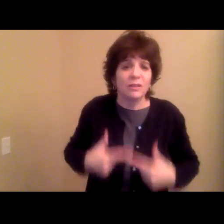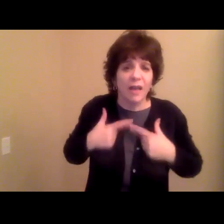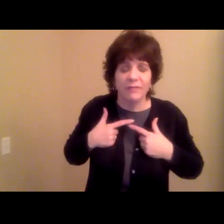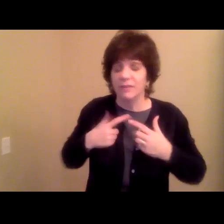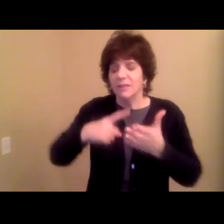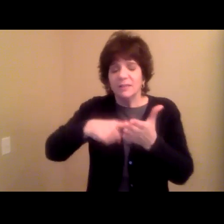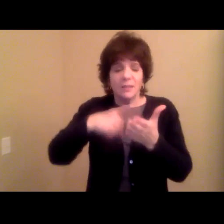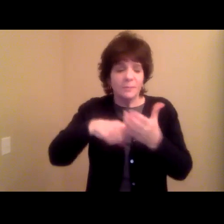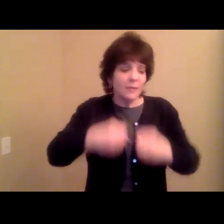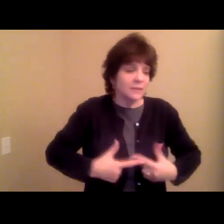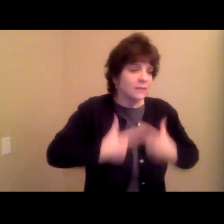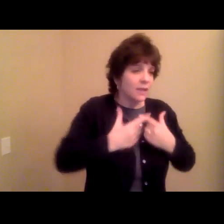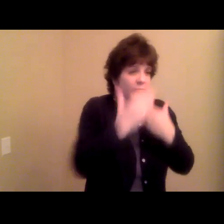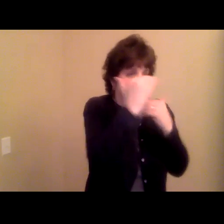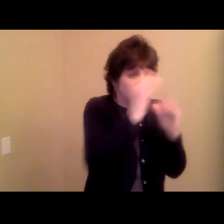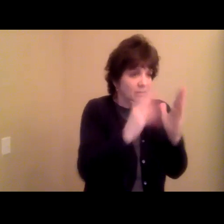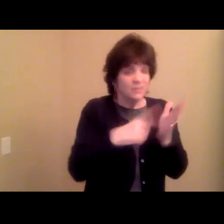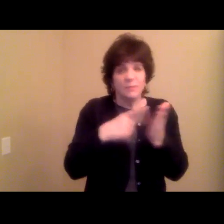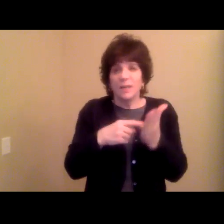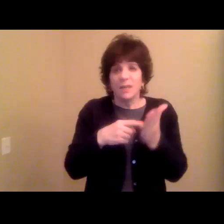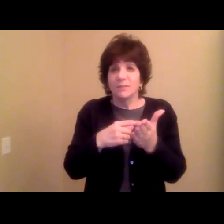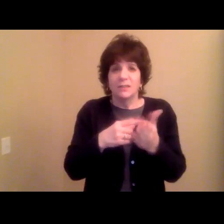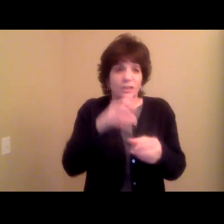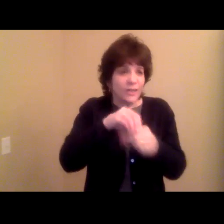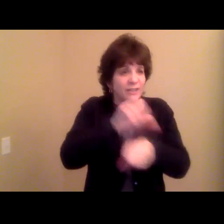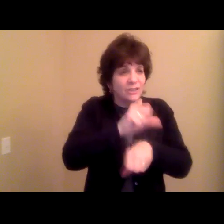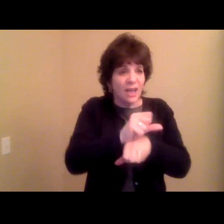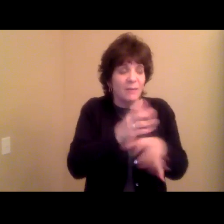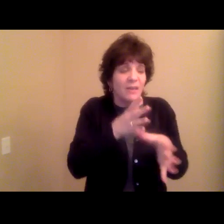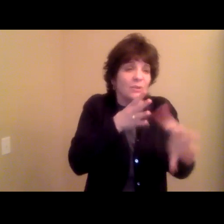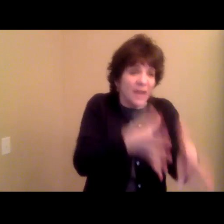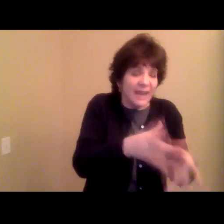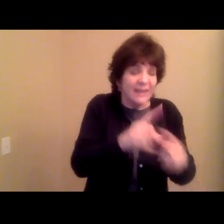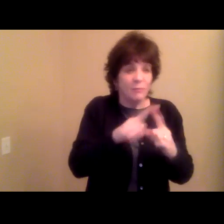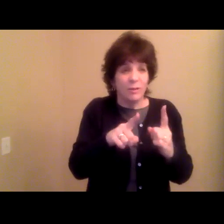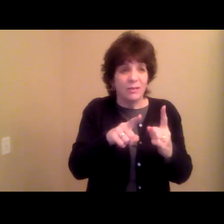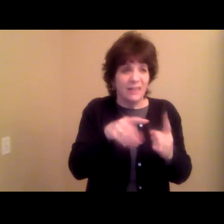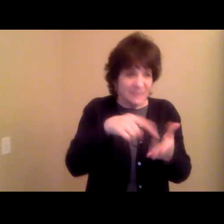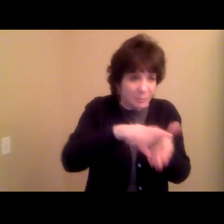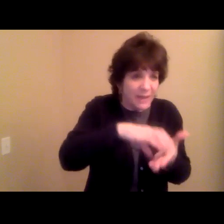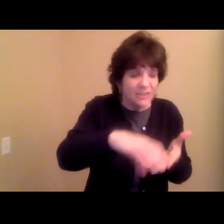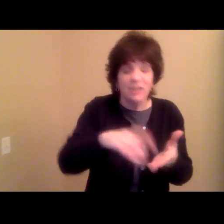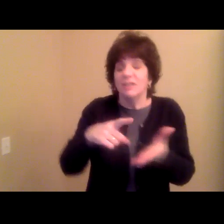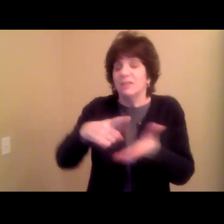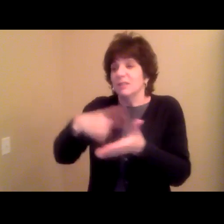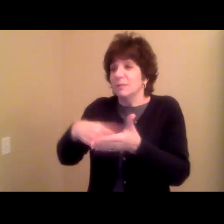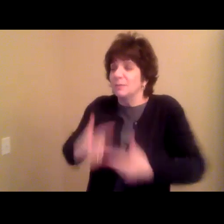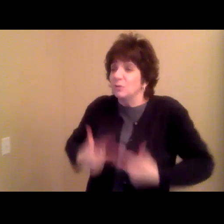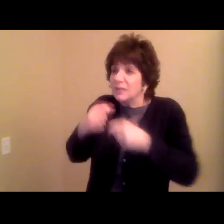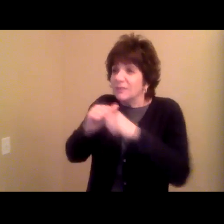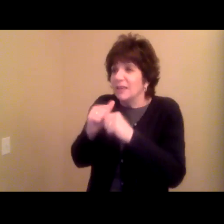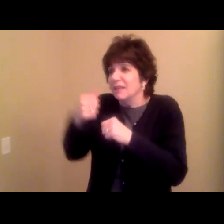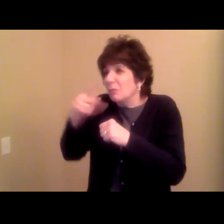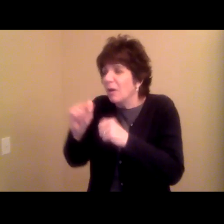when we are confined. Sometimes you're in a job you don't like. Sometimes you have to live somewhere that it's not enough space for you or whatever it